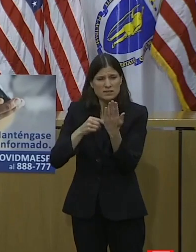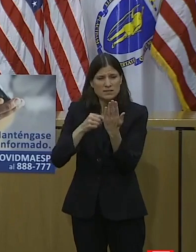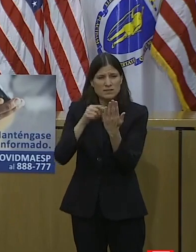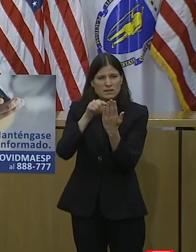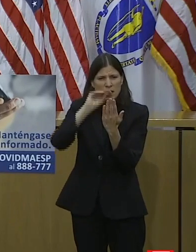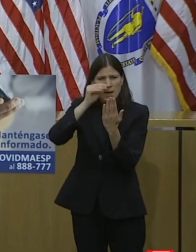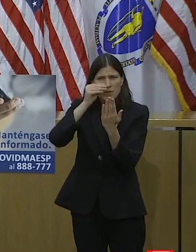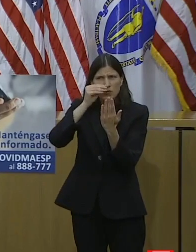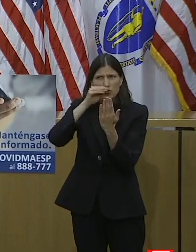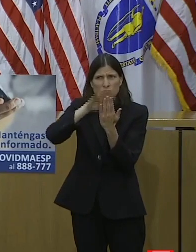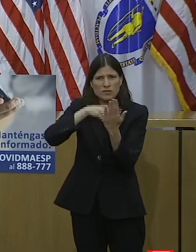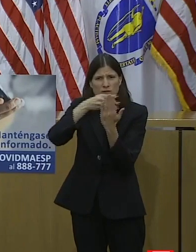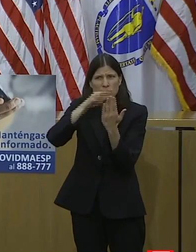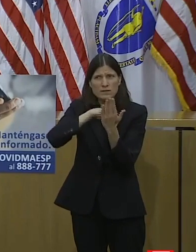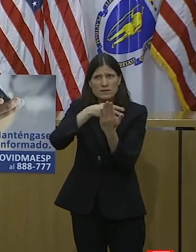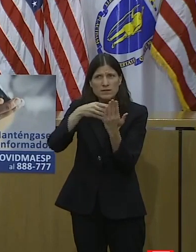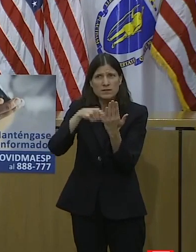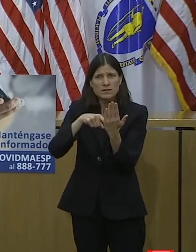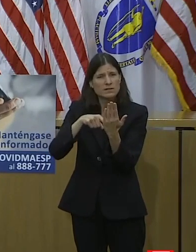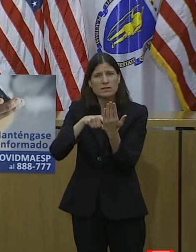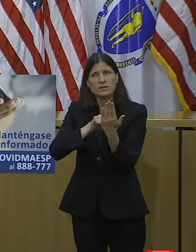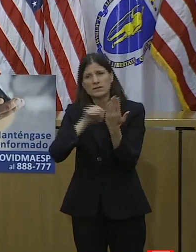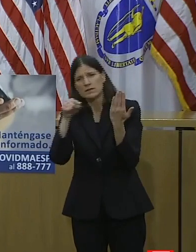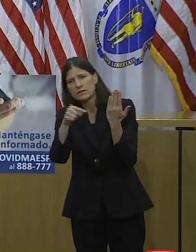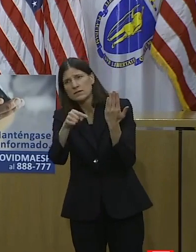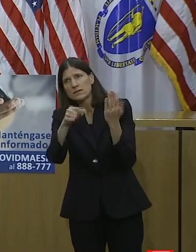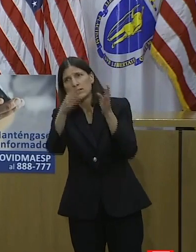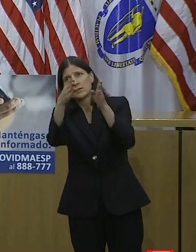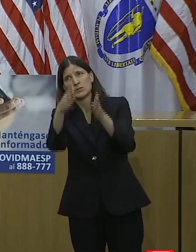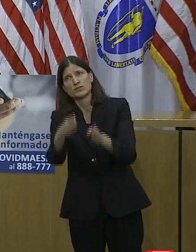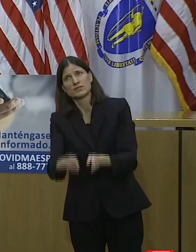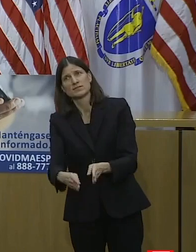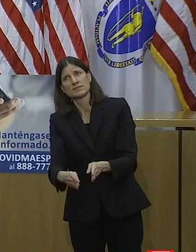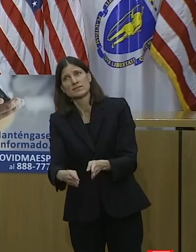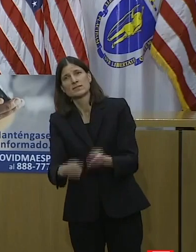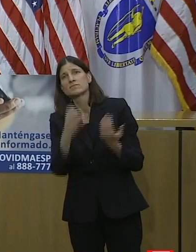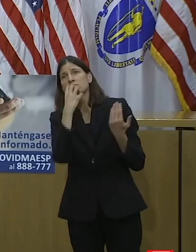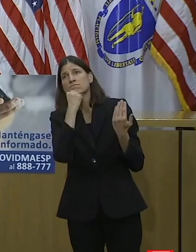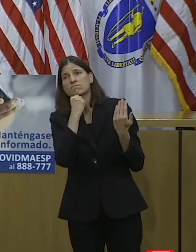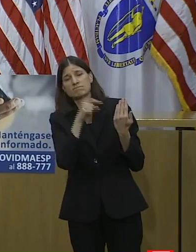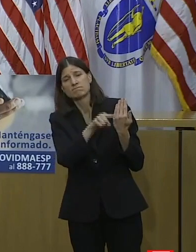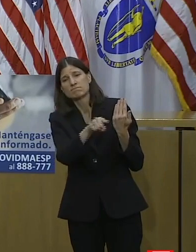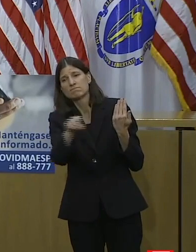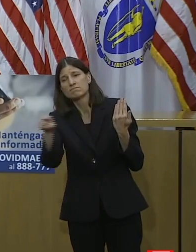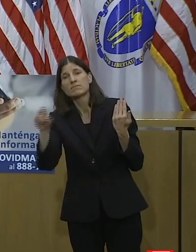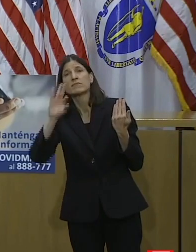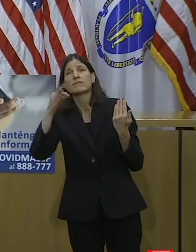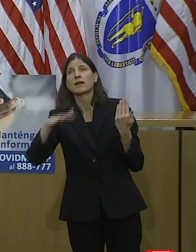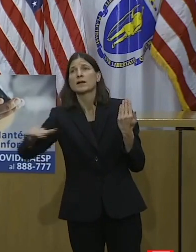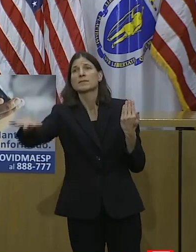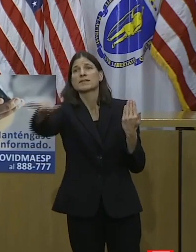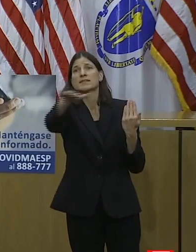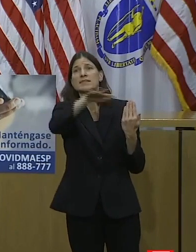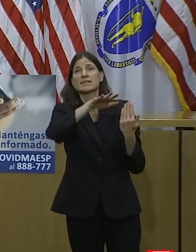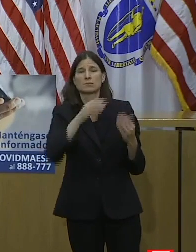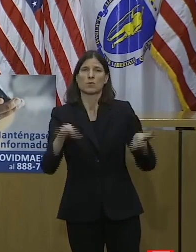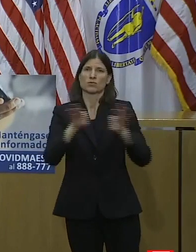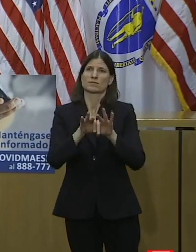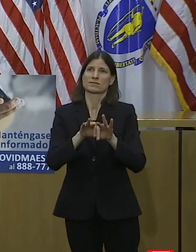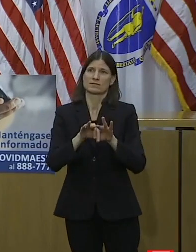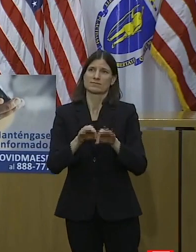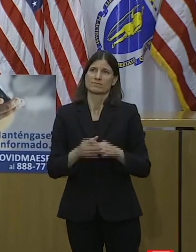loved ones putting it all out there and making sure they don't leave anything unsaid. Sorry. Thanks. Thanks,